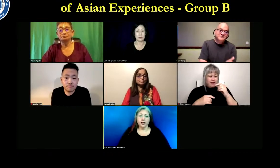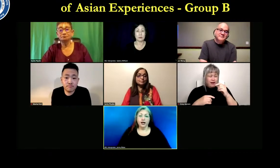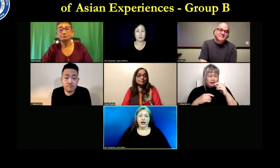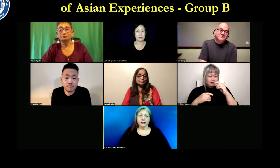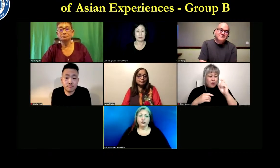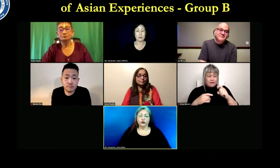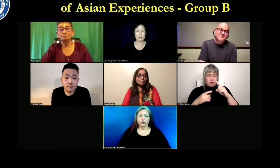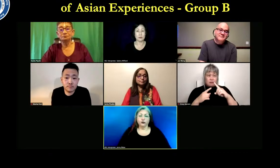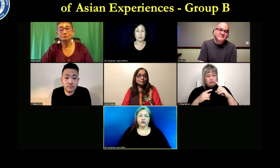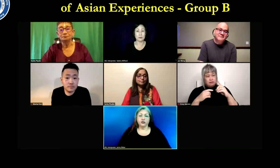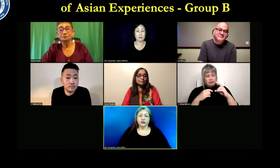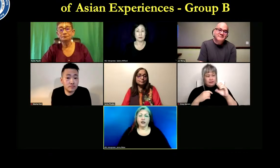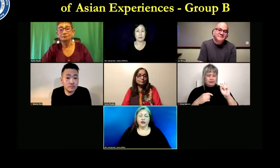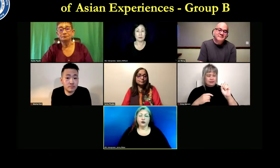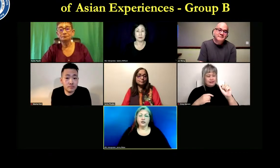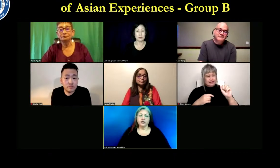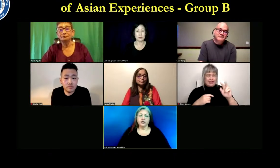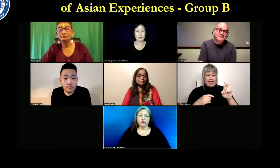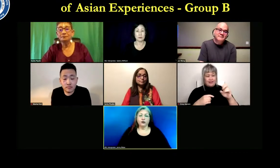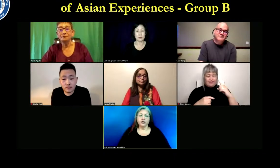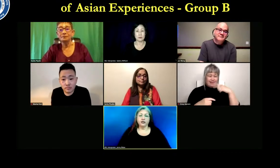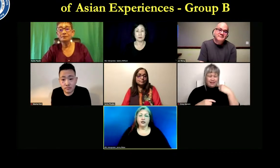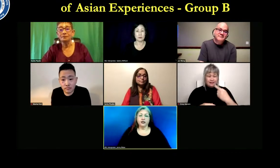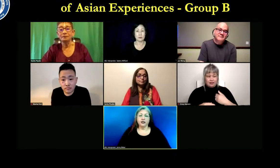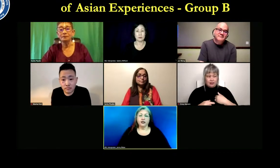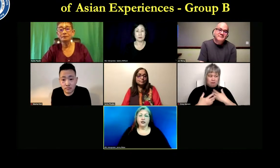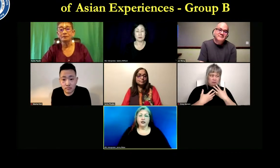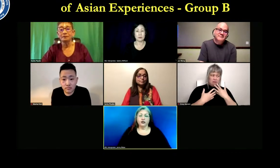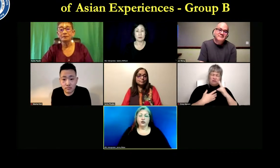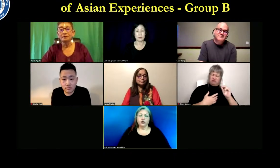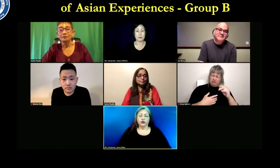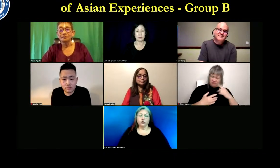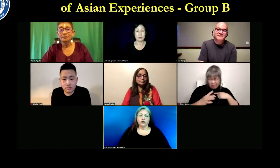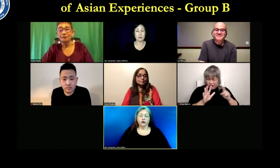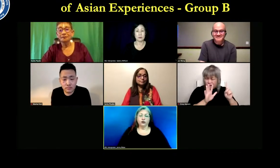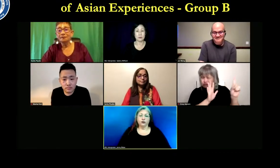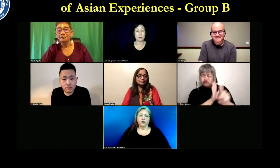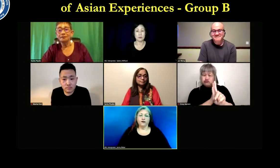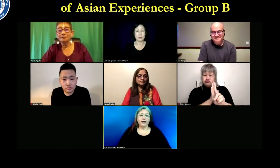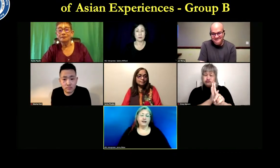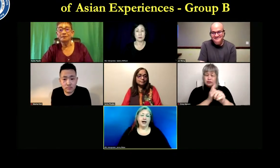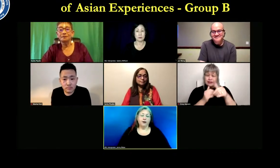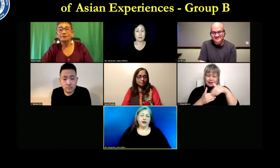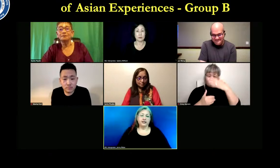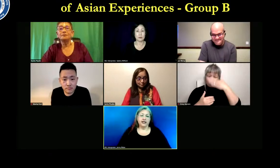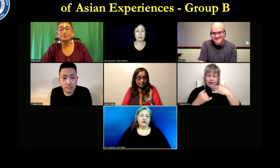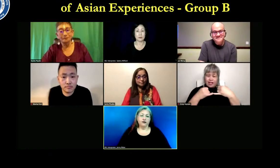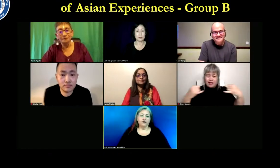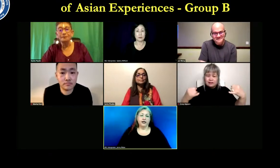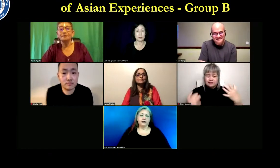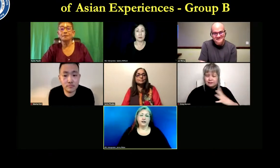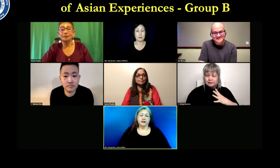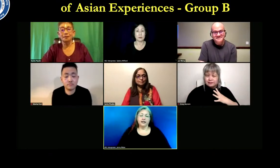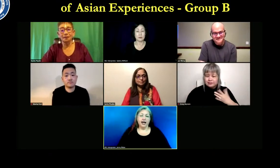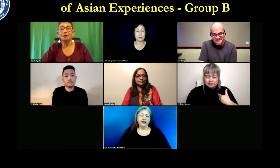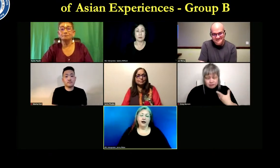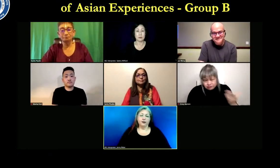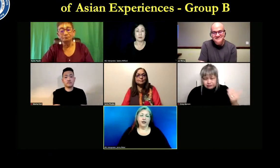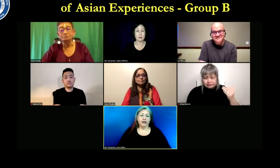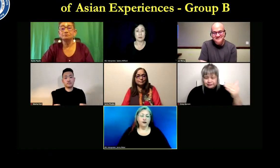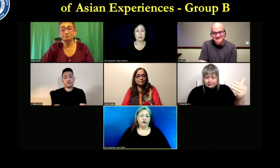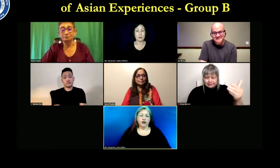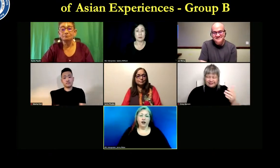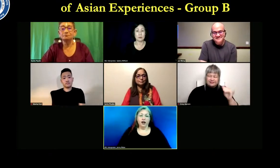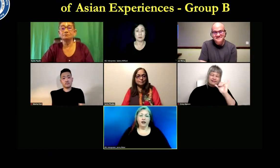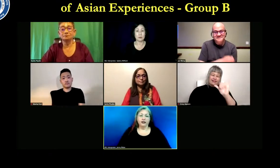it? I don't see a reason to prevent that by saving face. Stand up,